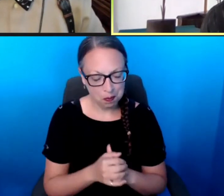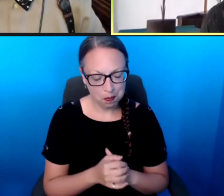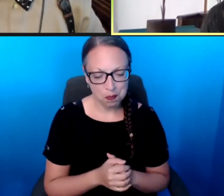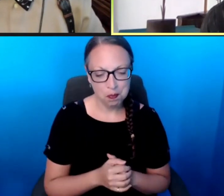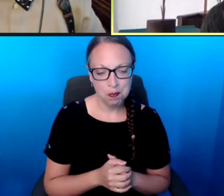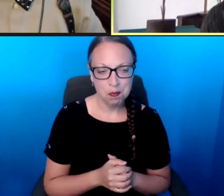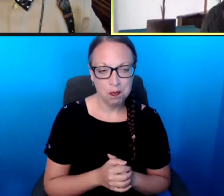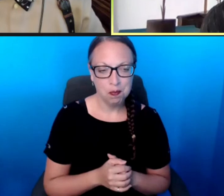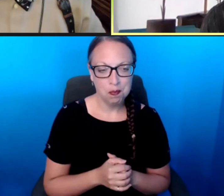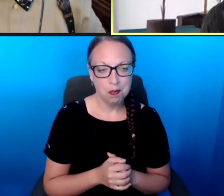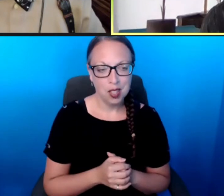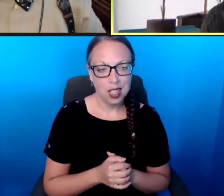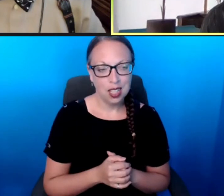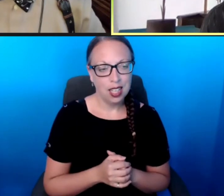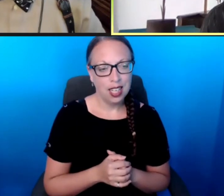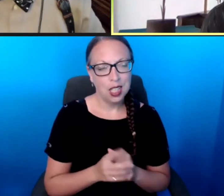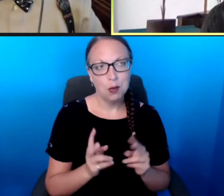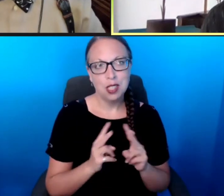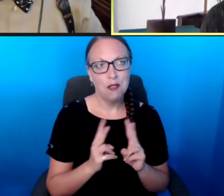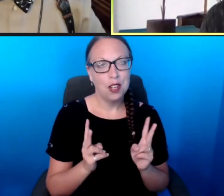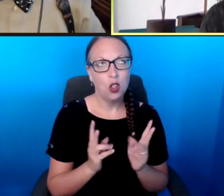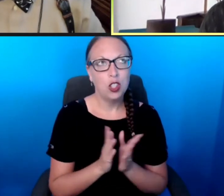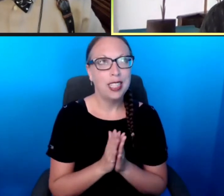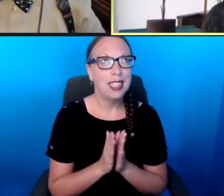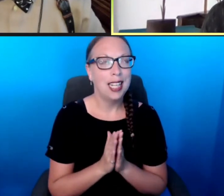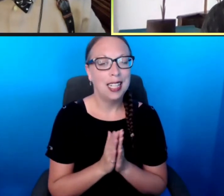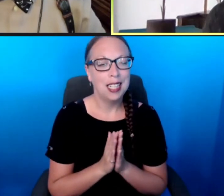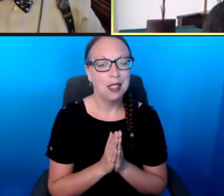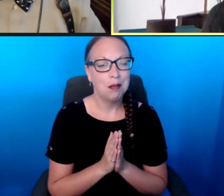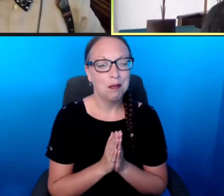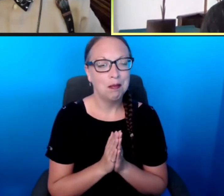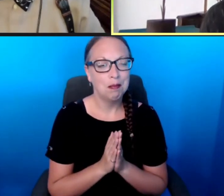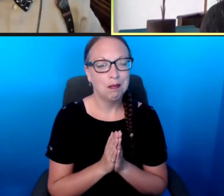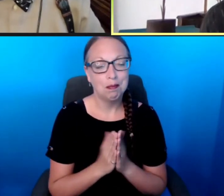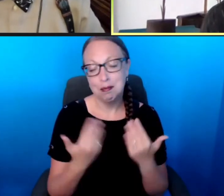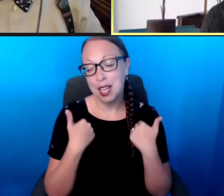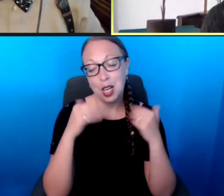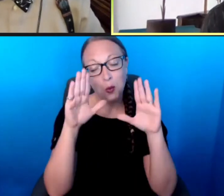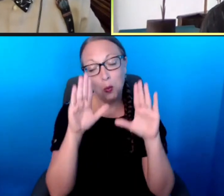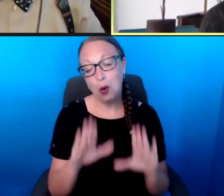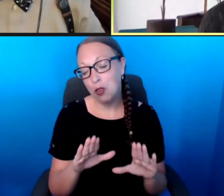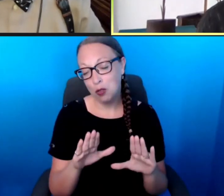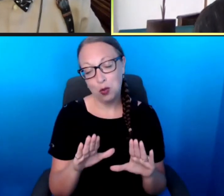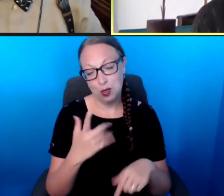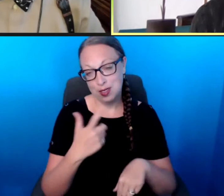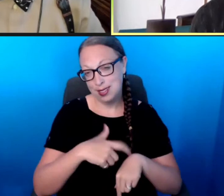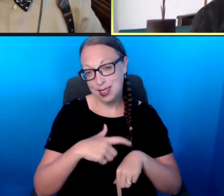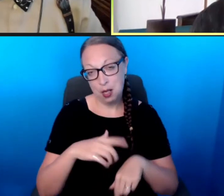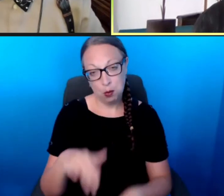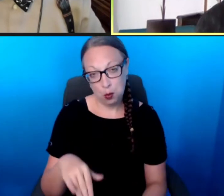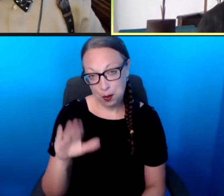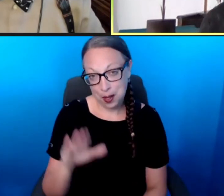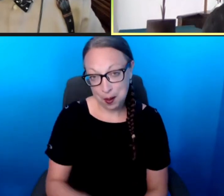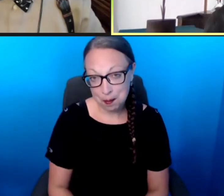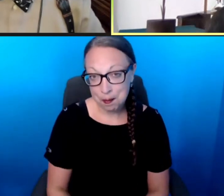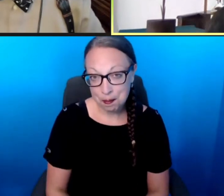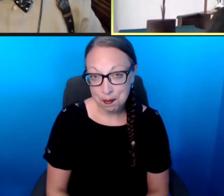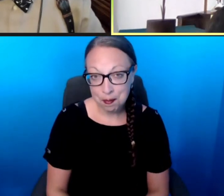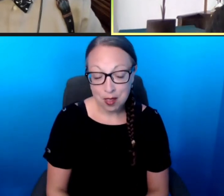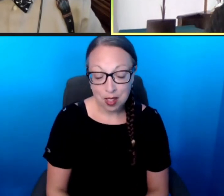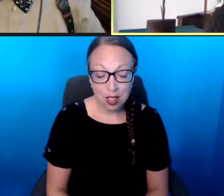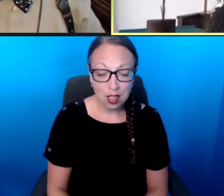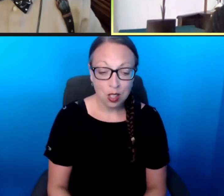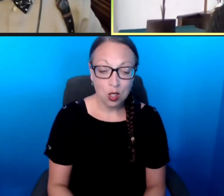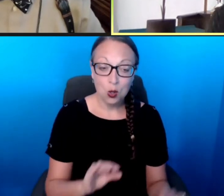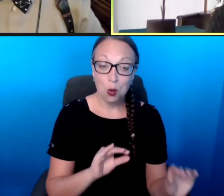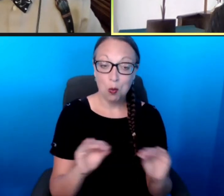it was very good. I had a great childhood, and so when moving from